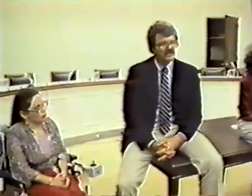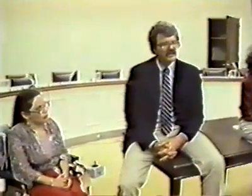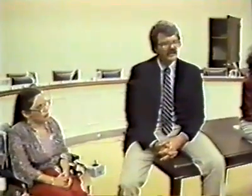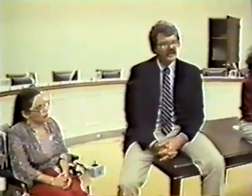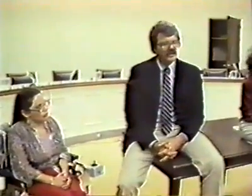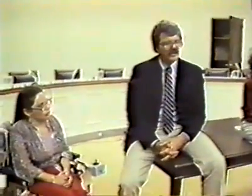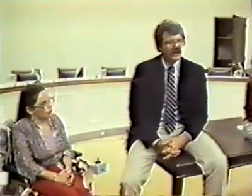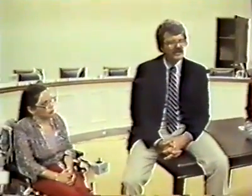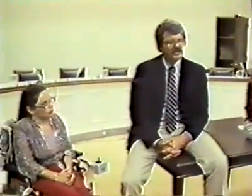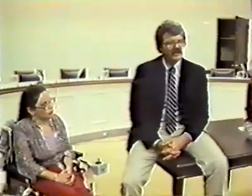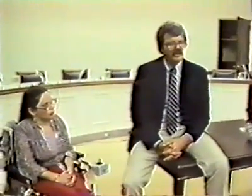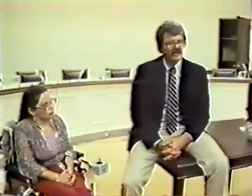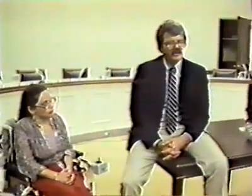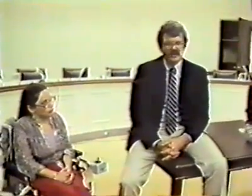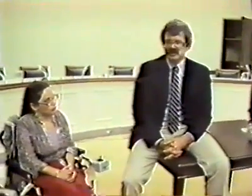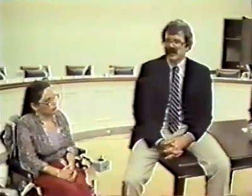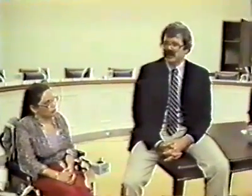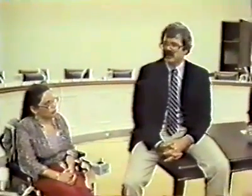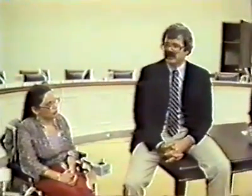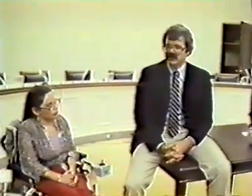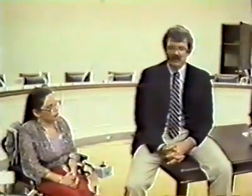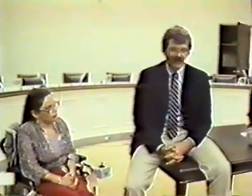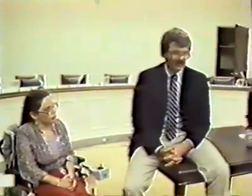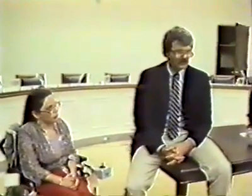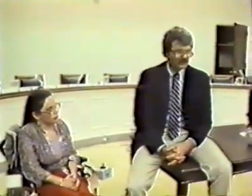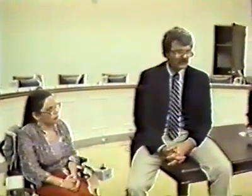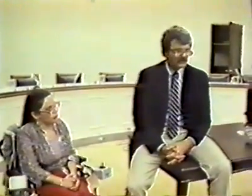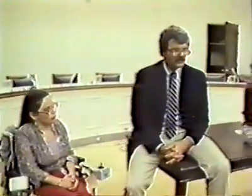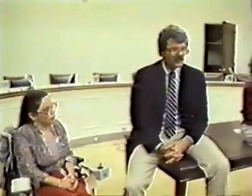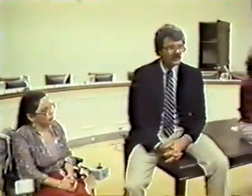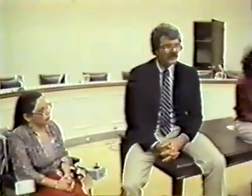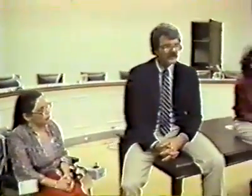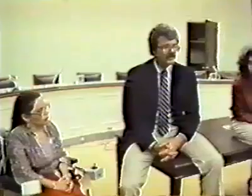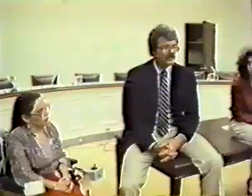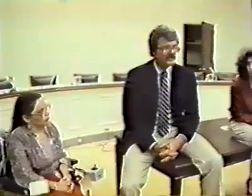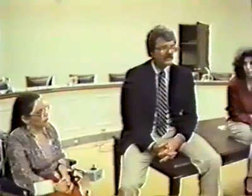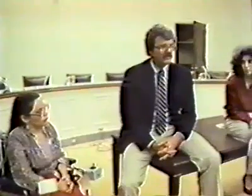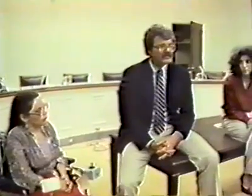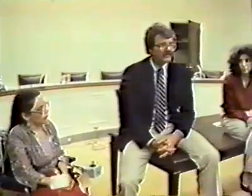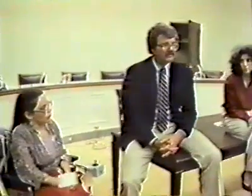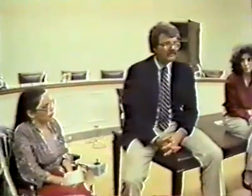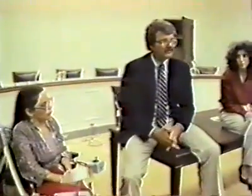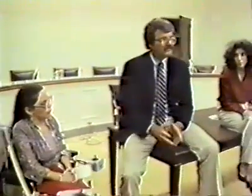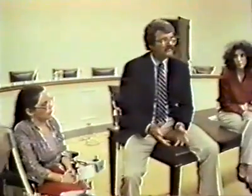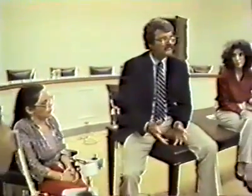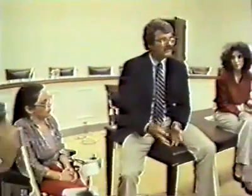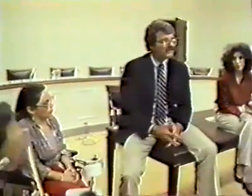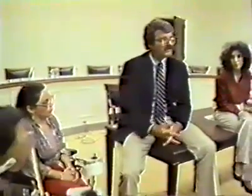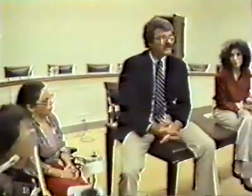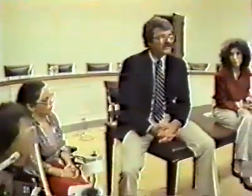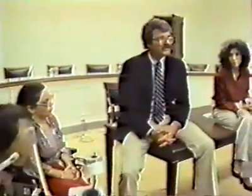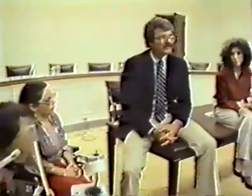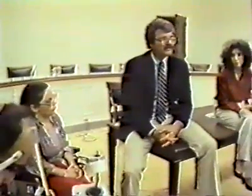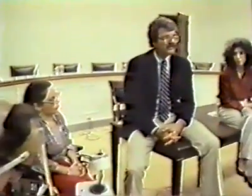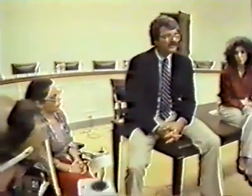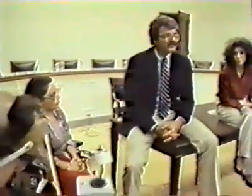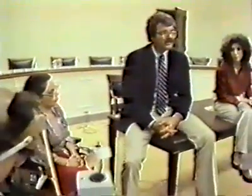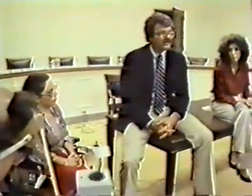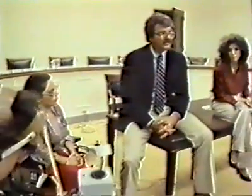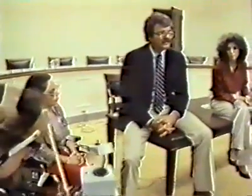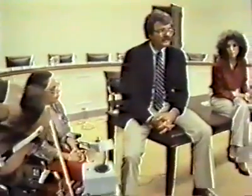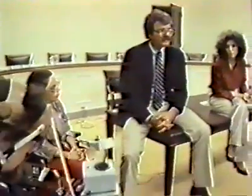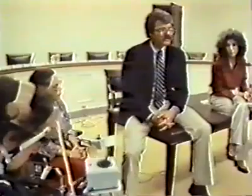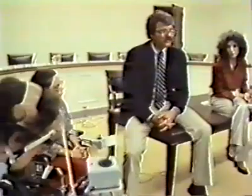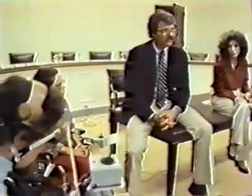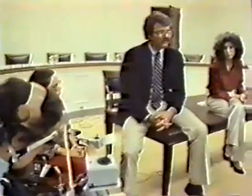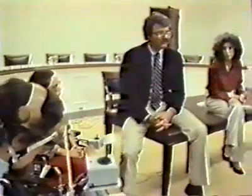this year in cuts in the education and labor budget. But very shortly after the vote is taken